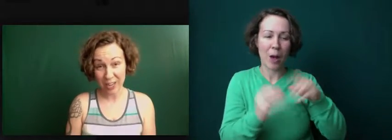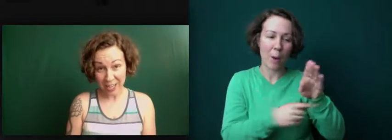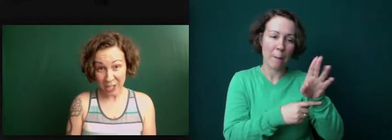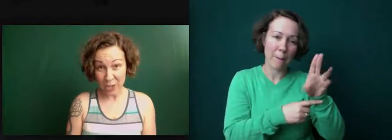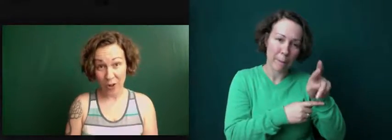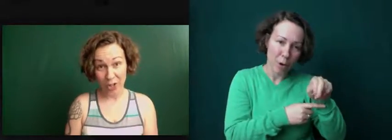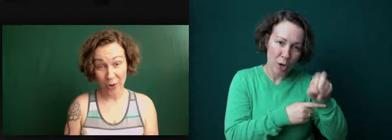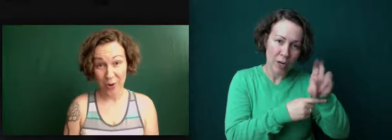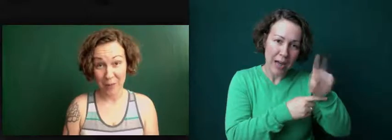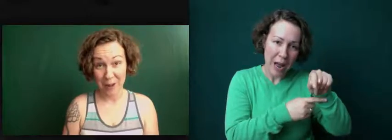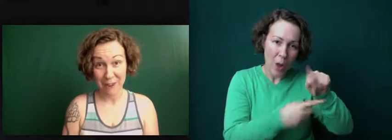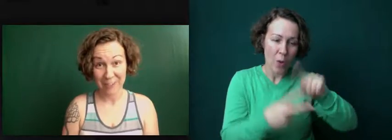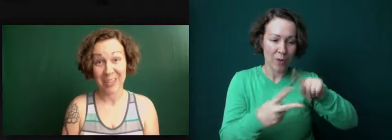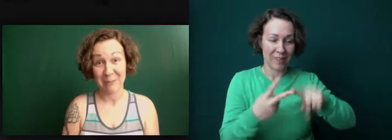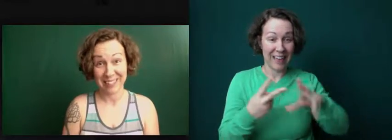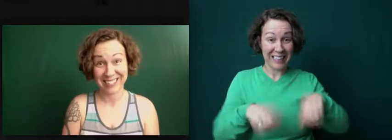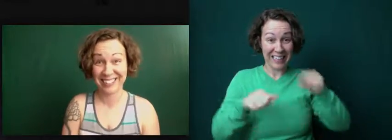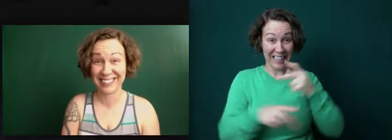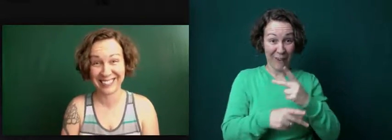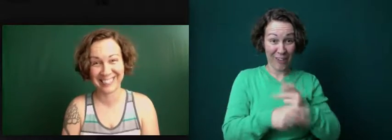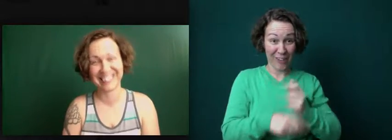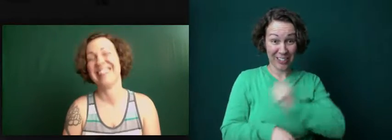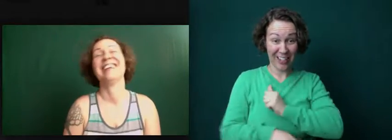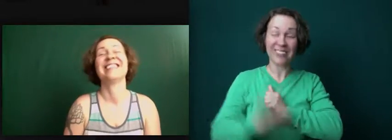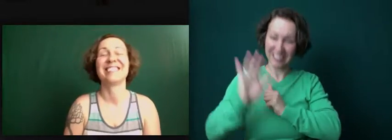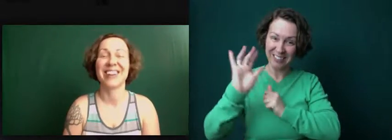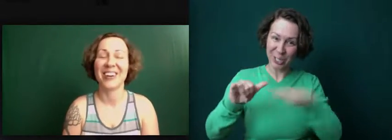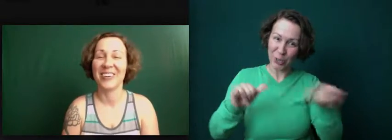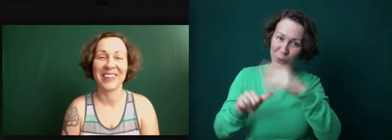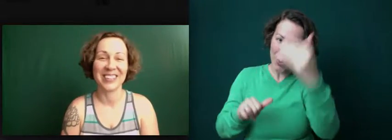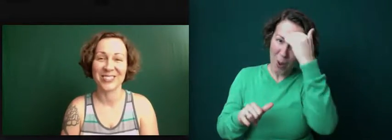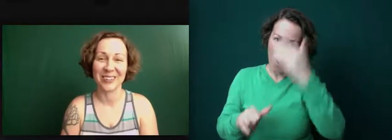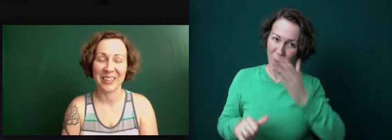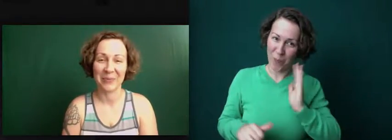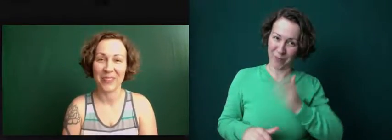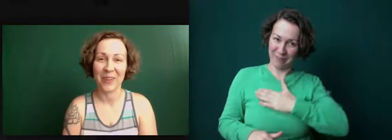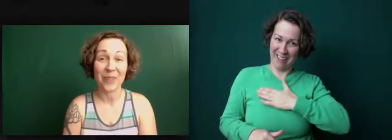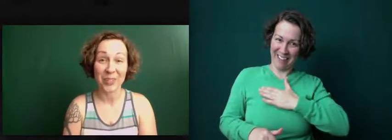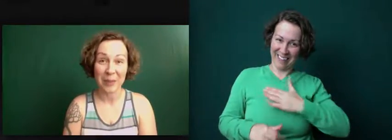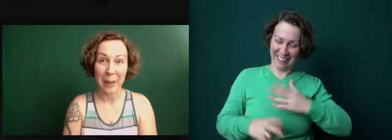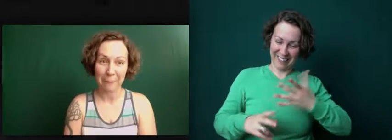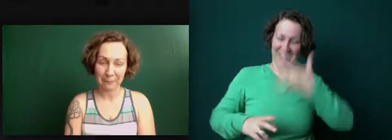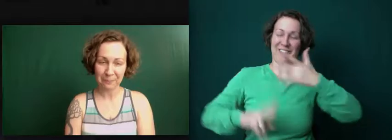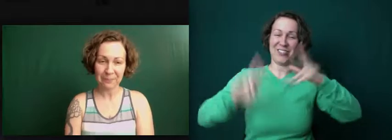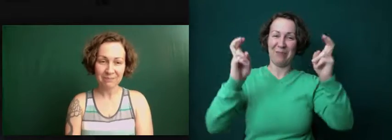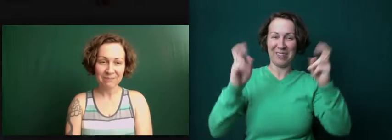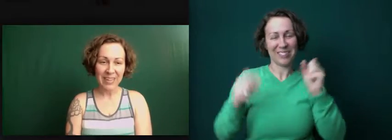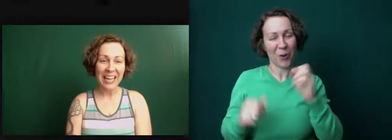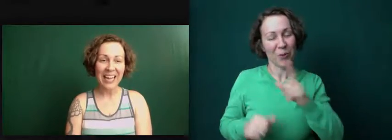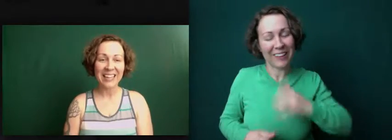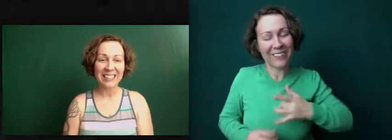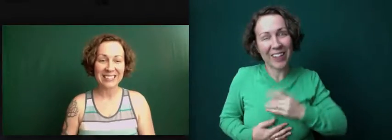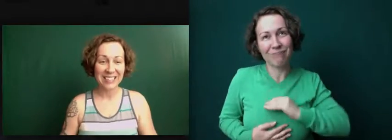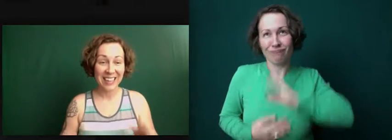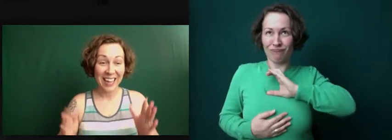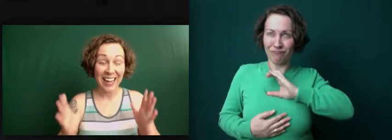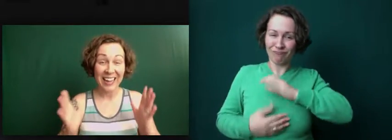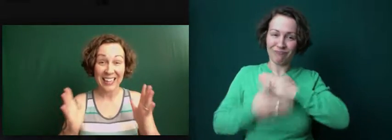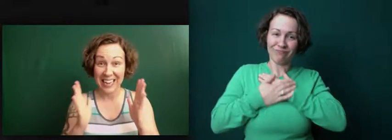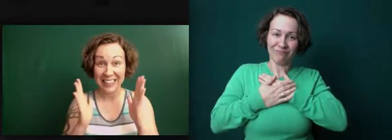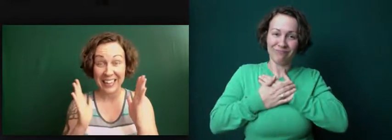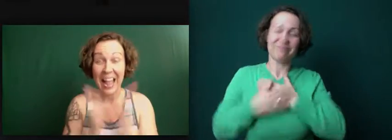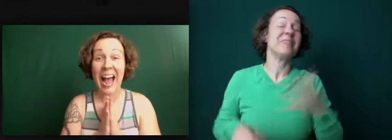which you all know are my favorite topics. So it just really, it filled me up. And